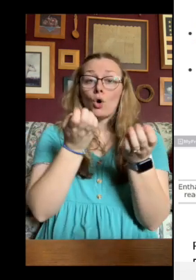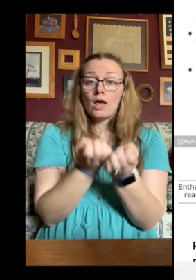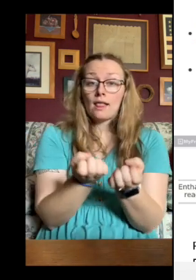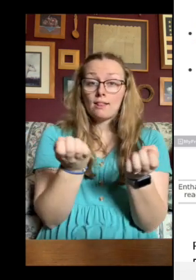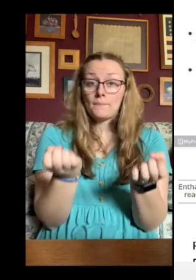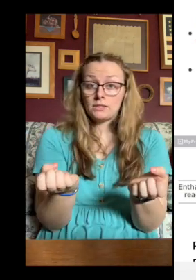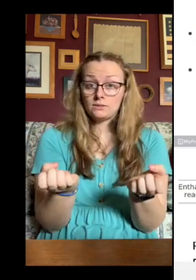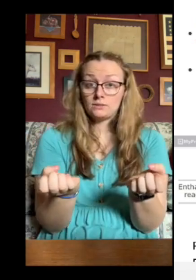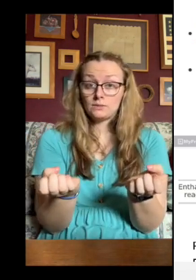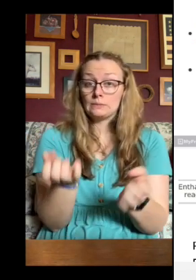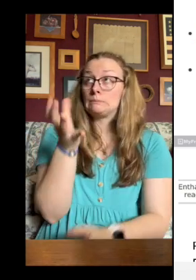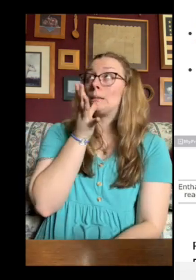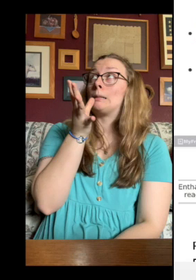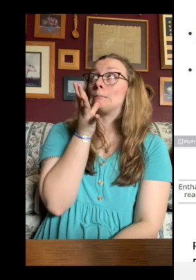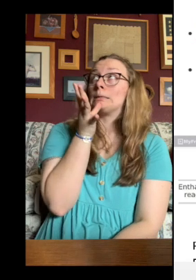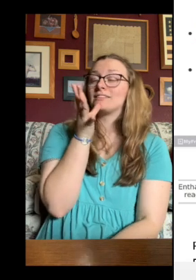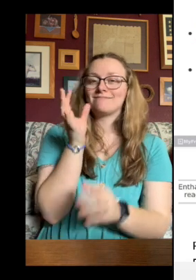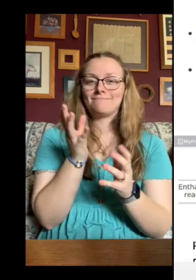have a value of 0.